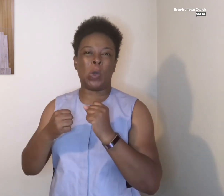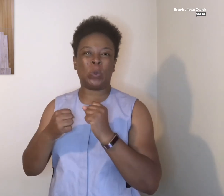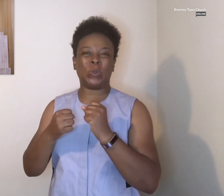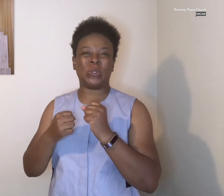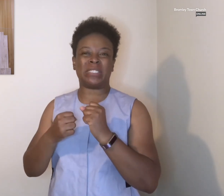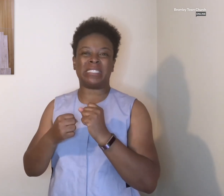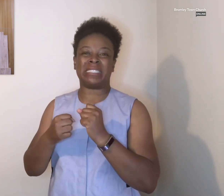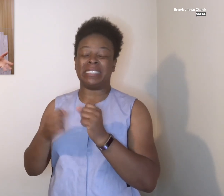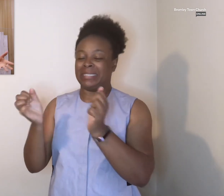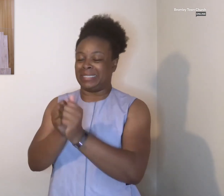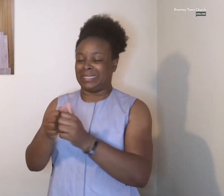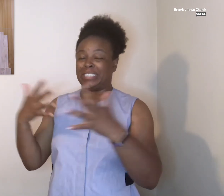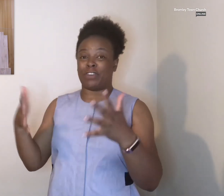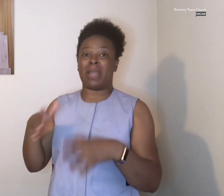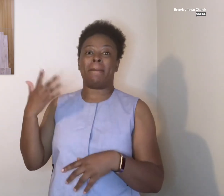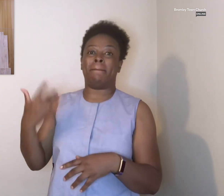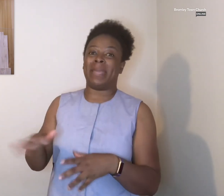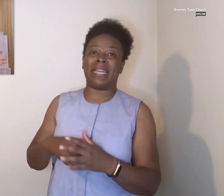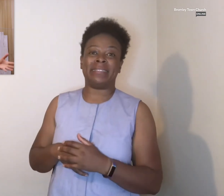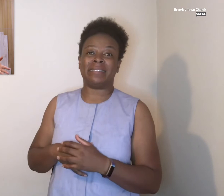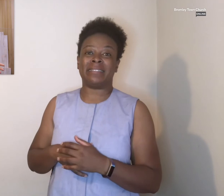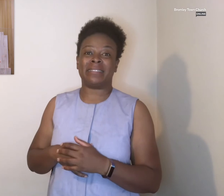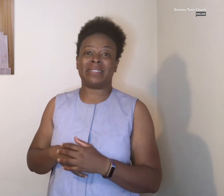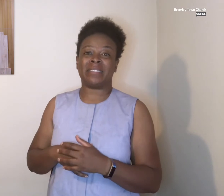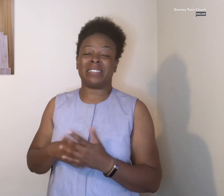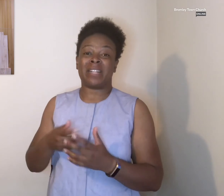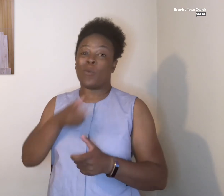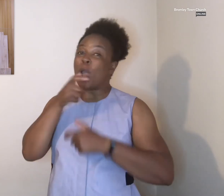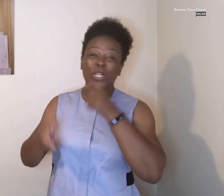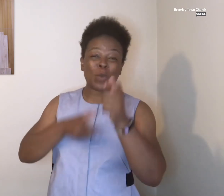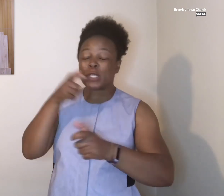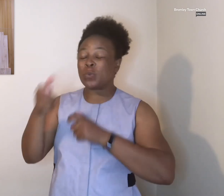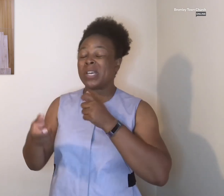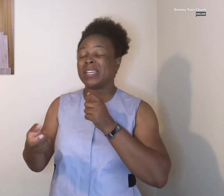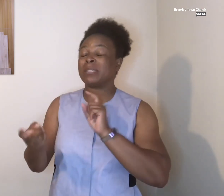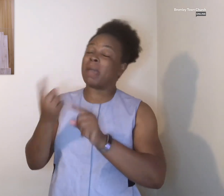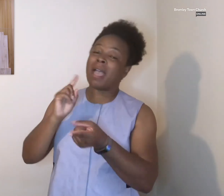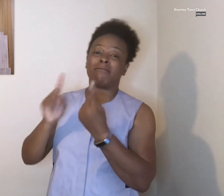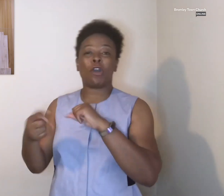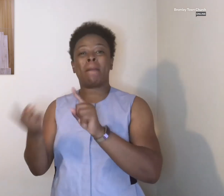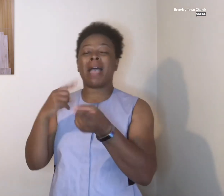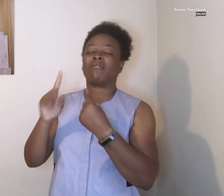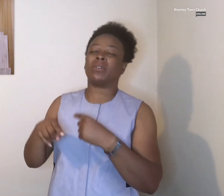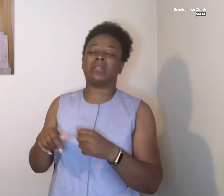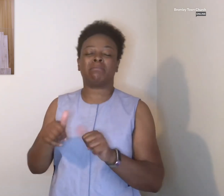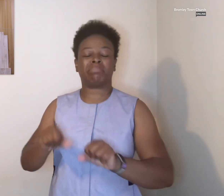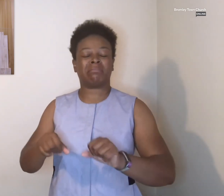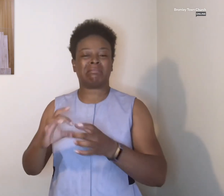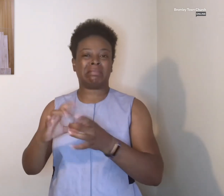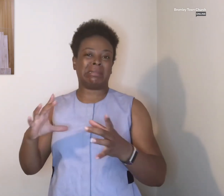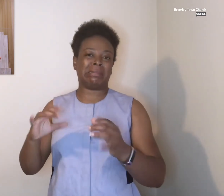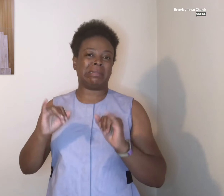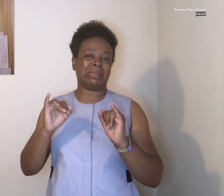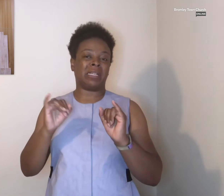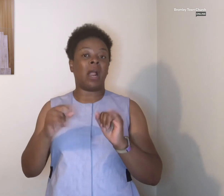a disagreement, even though it wasn't meant to happen, it was just through words, but something happened. Now, I'm very glad to say that a while after